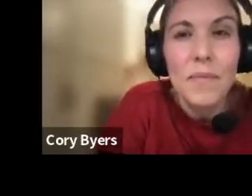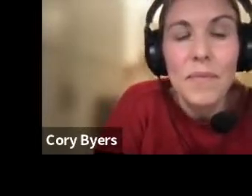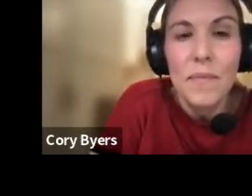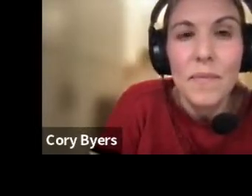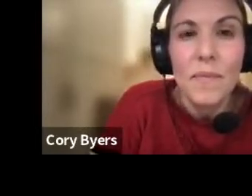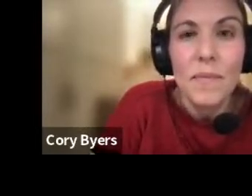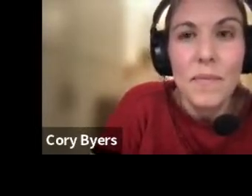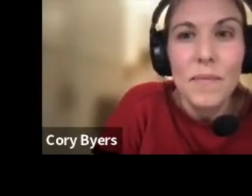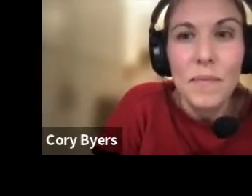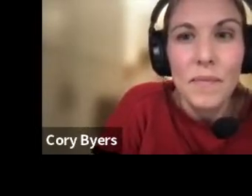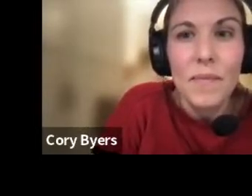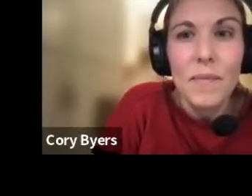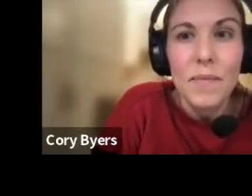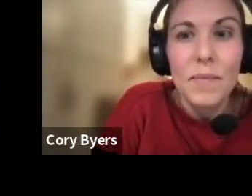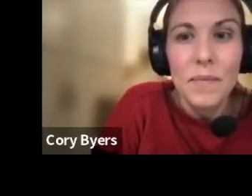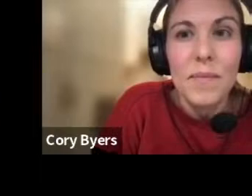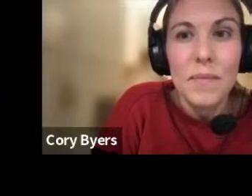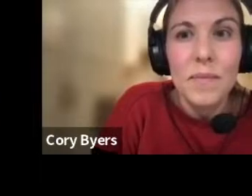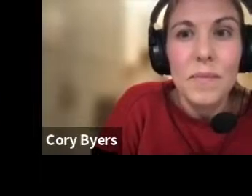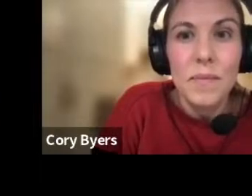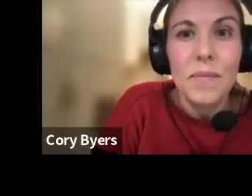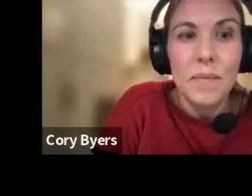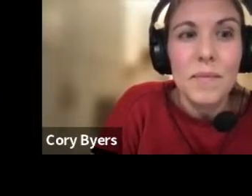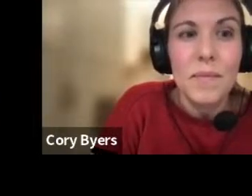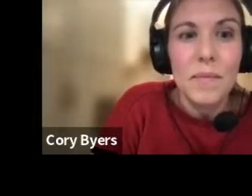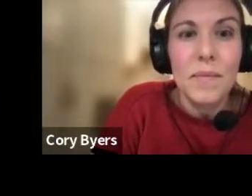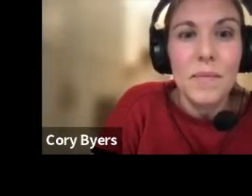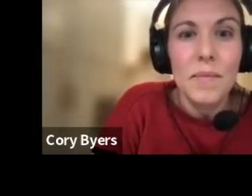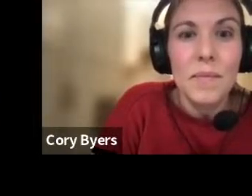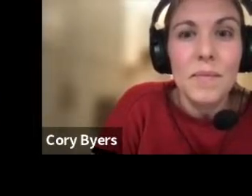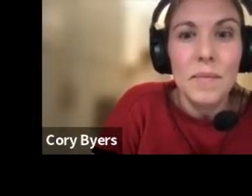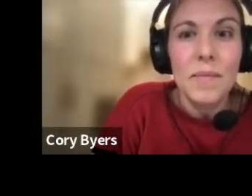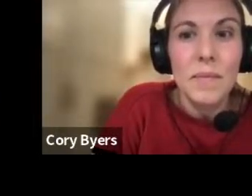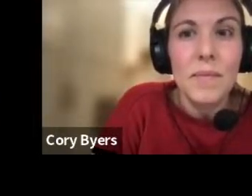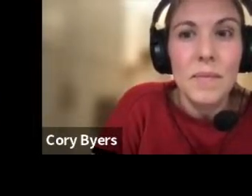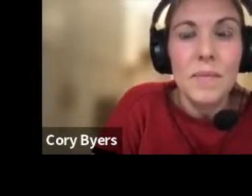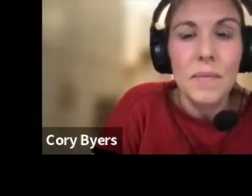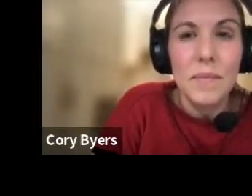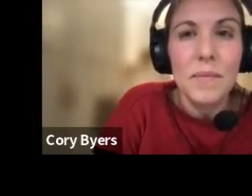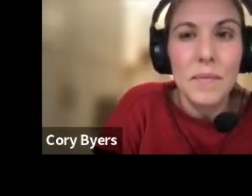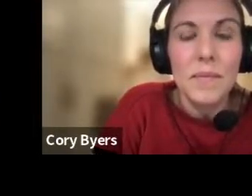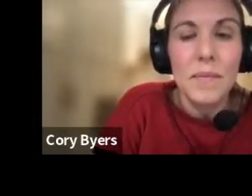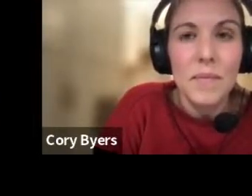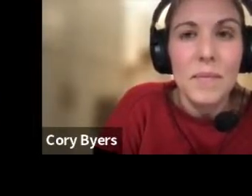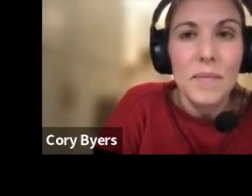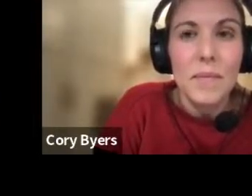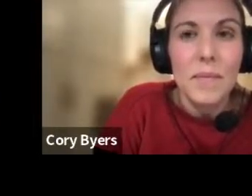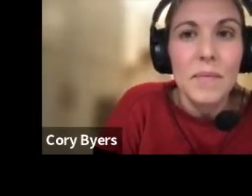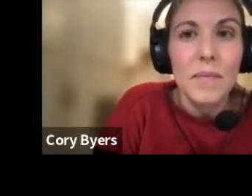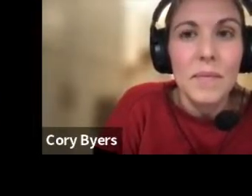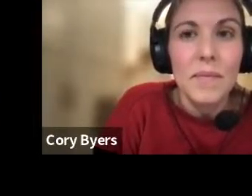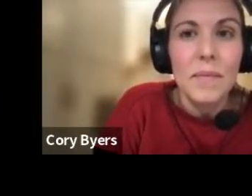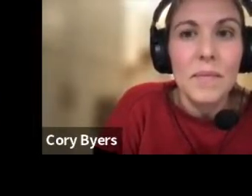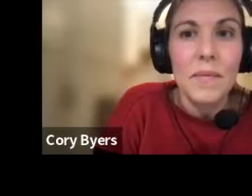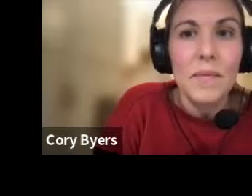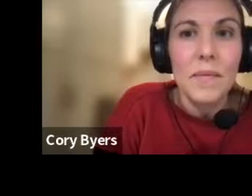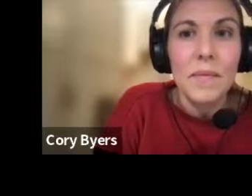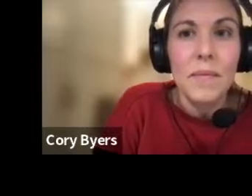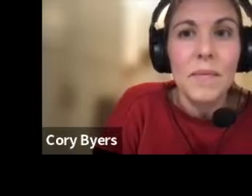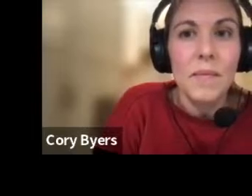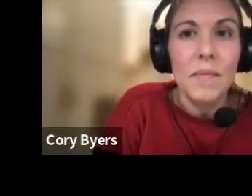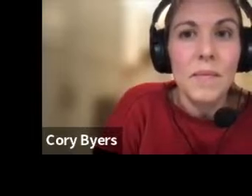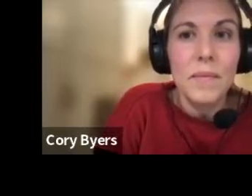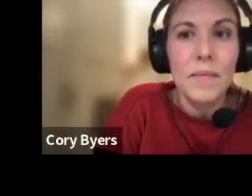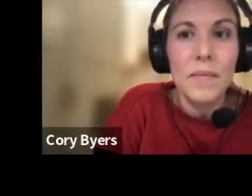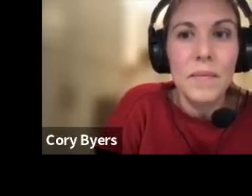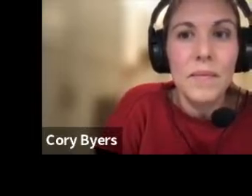Él le gusta mucho buscar cosas, como las piedritas, todo eso. Entonces,